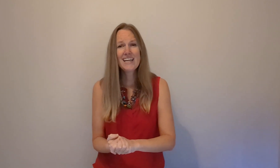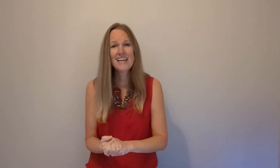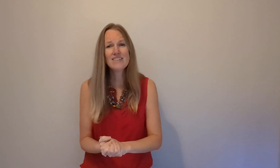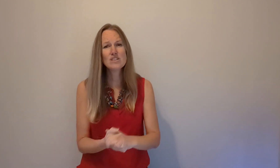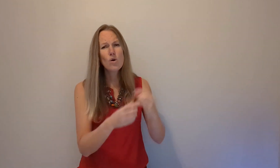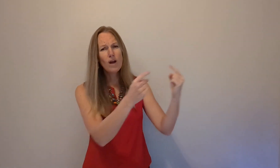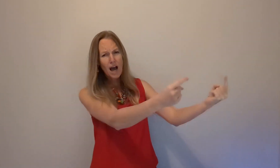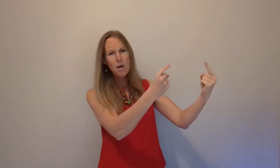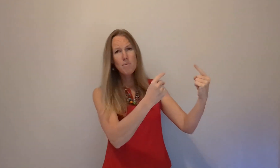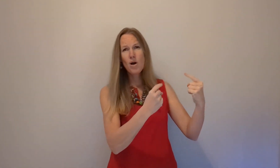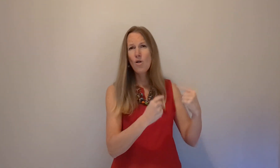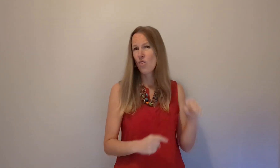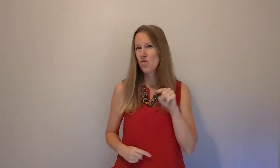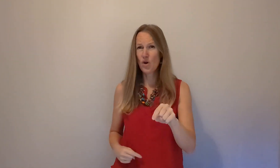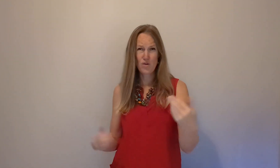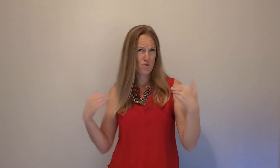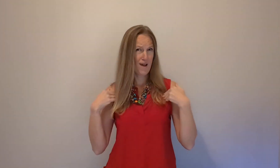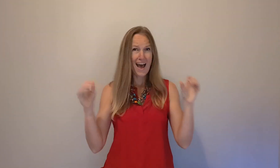believe. So come, though you have